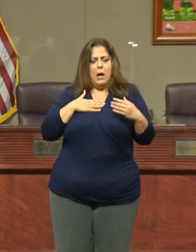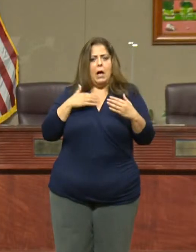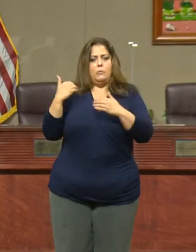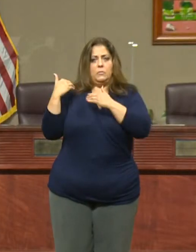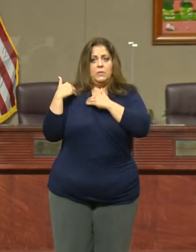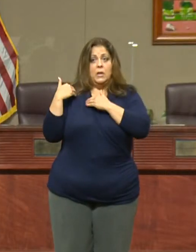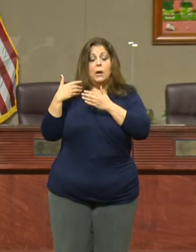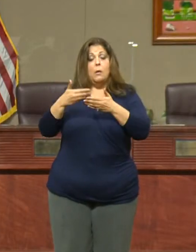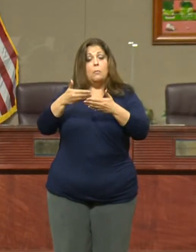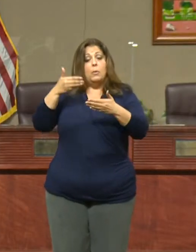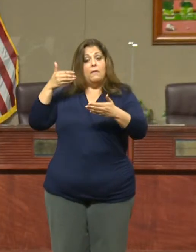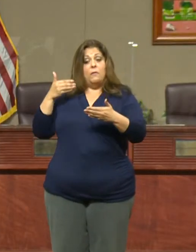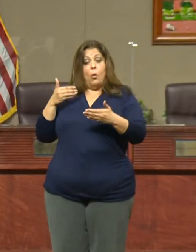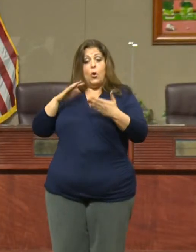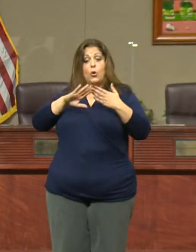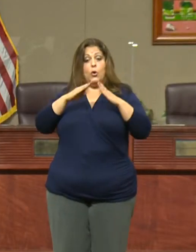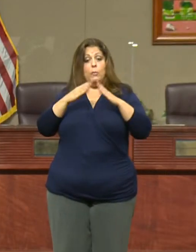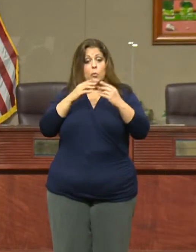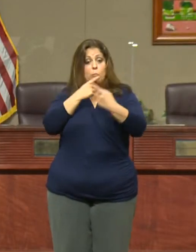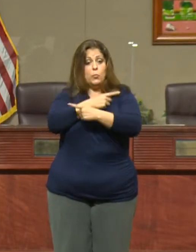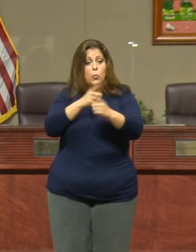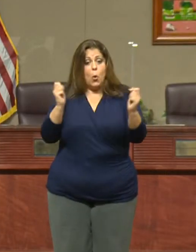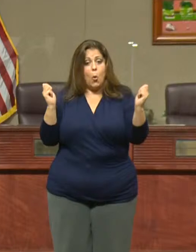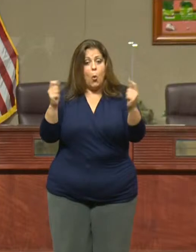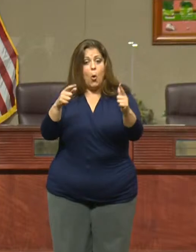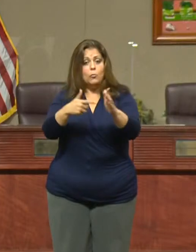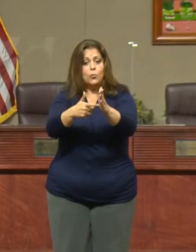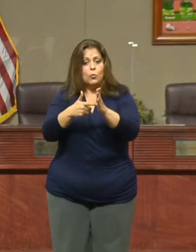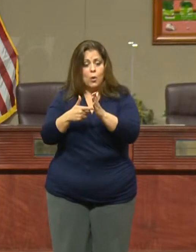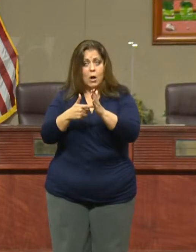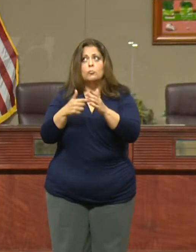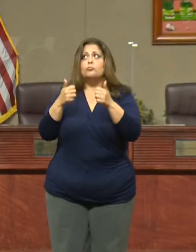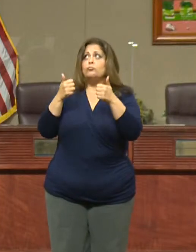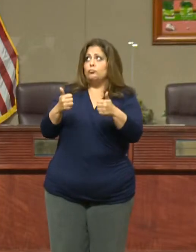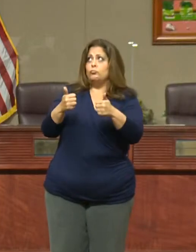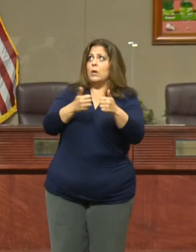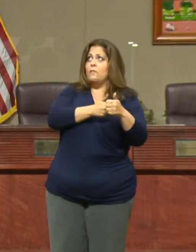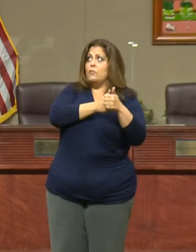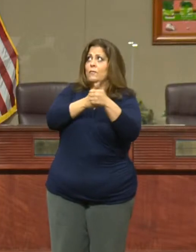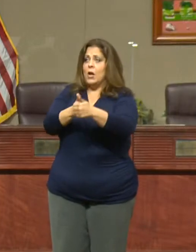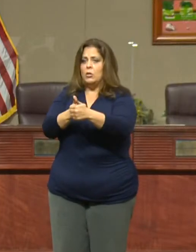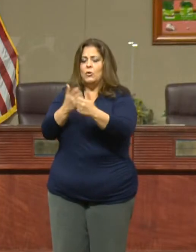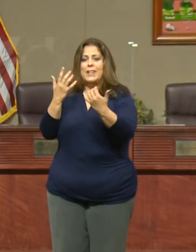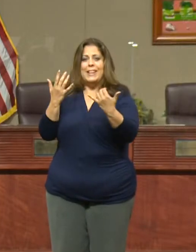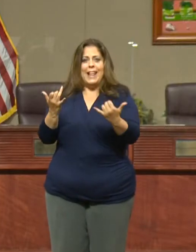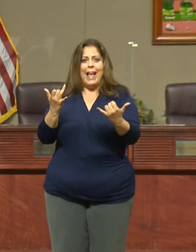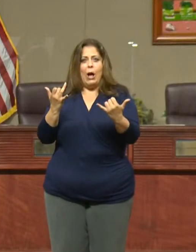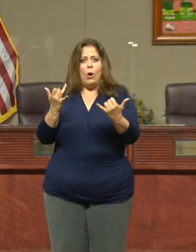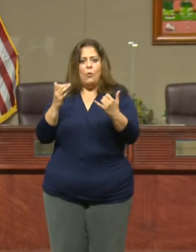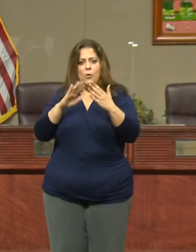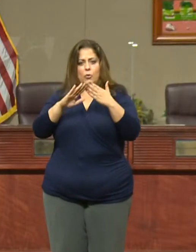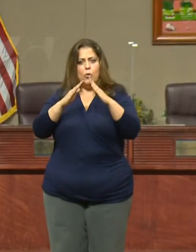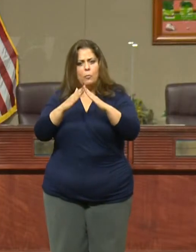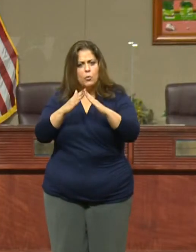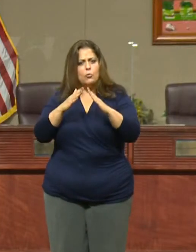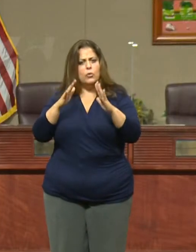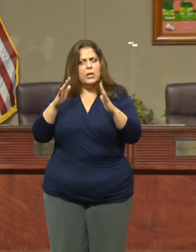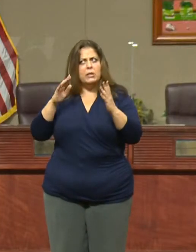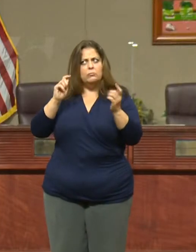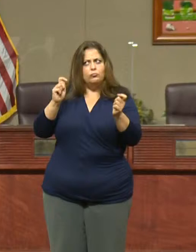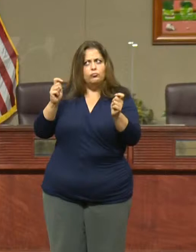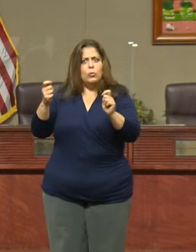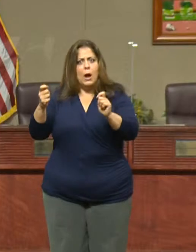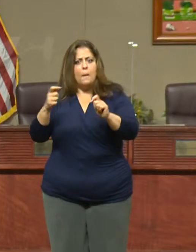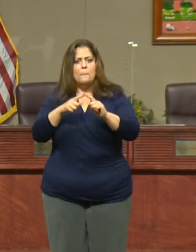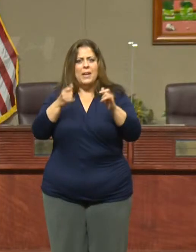responsibility to a personal responsibility as we get to these high levels of immunization above 50%. So